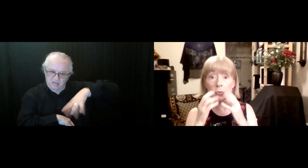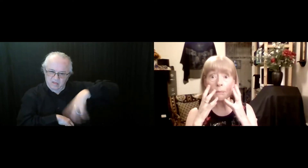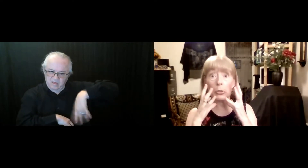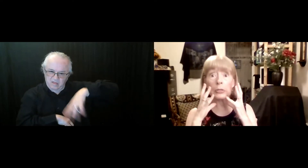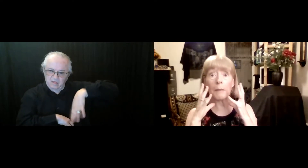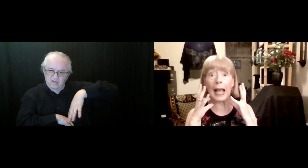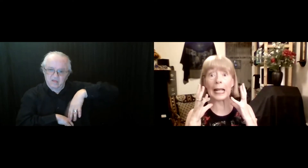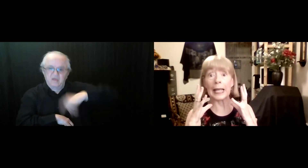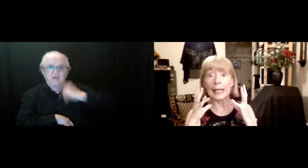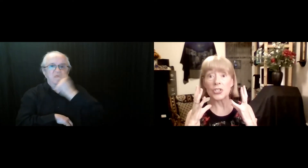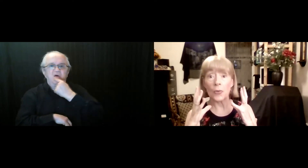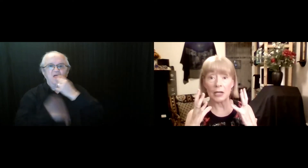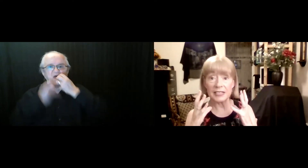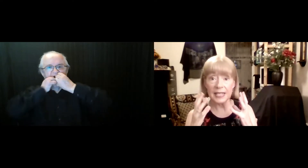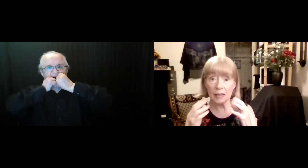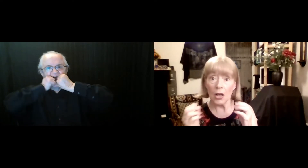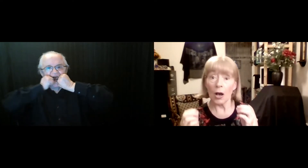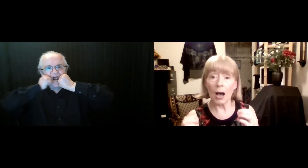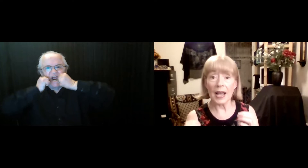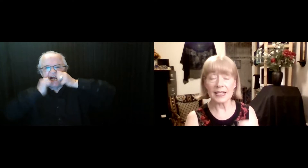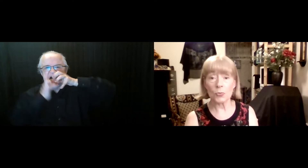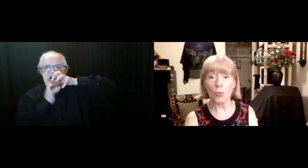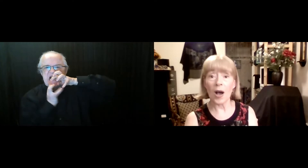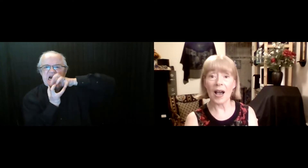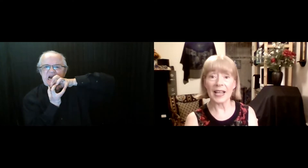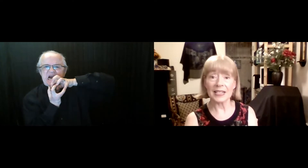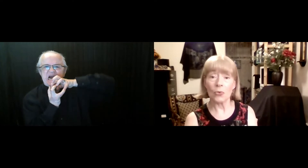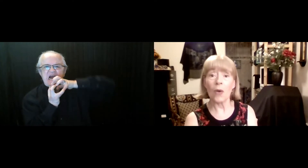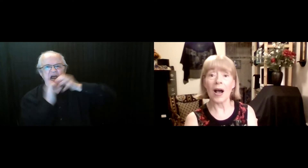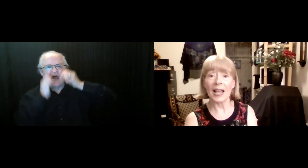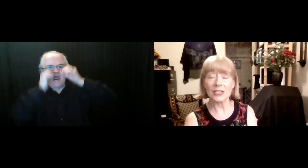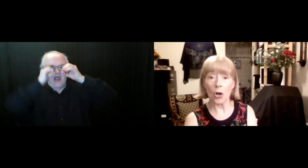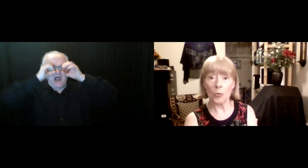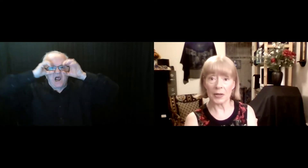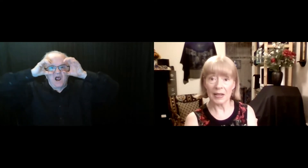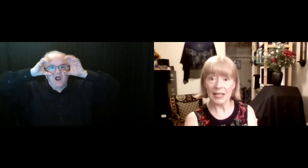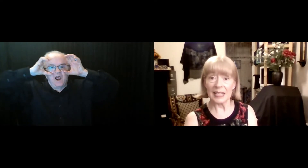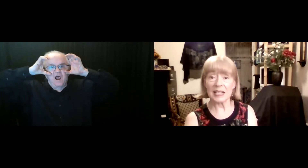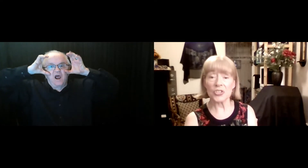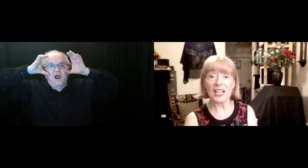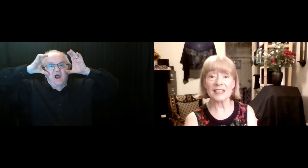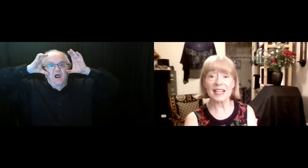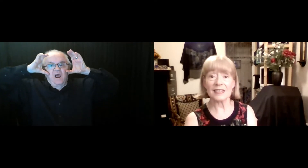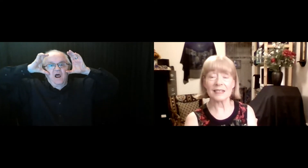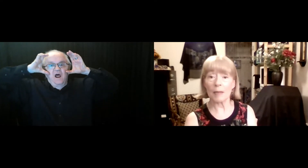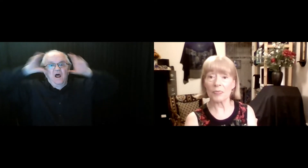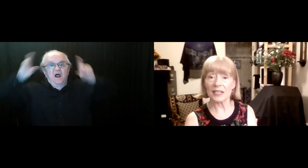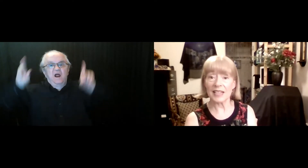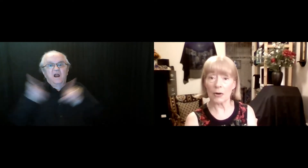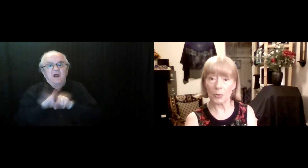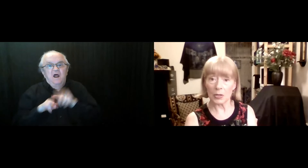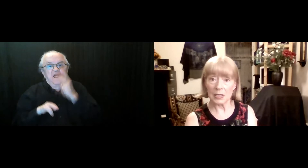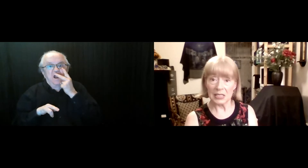mouth was pulled back, showing her teeth. Her eyes were wide, wide open, as if she had seen